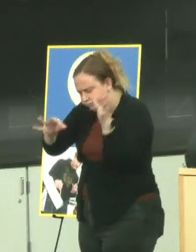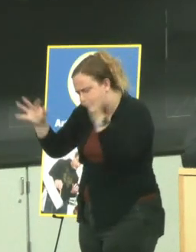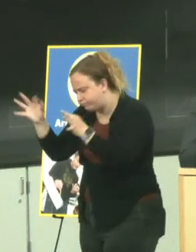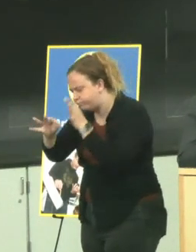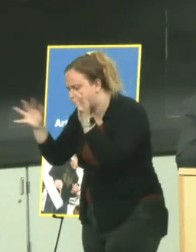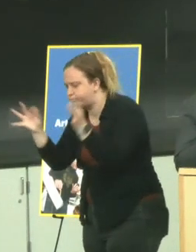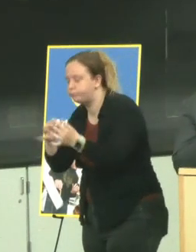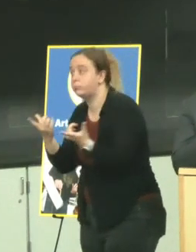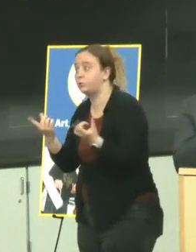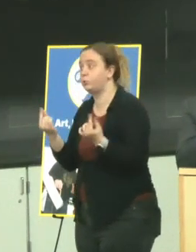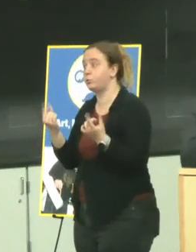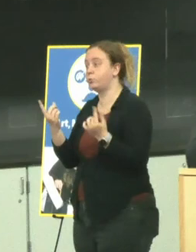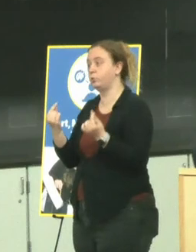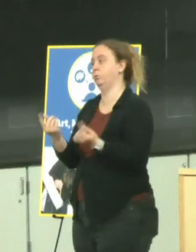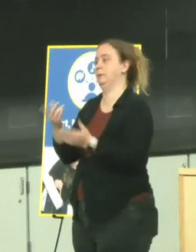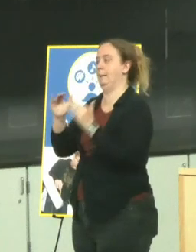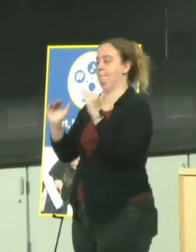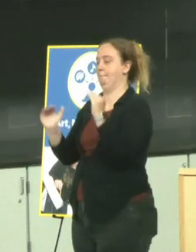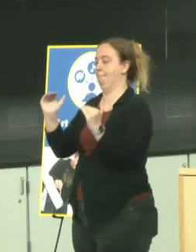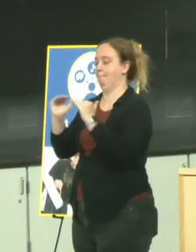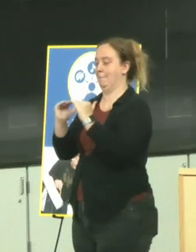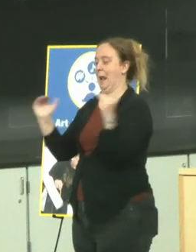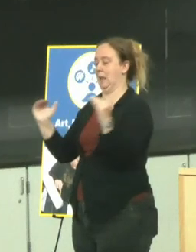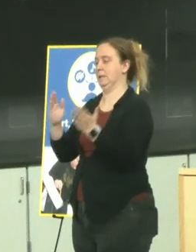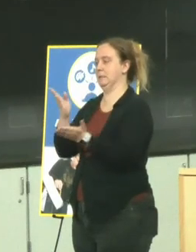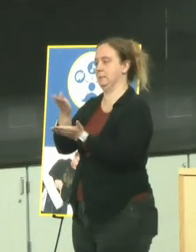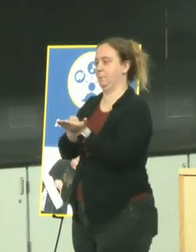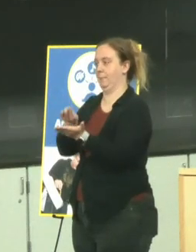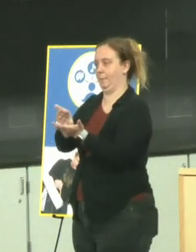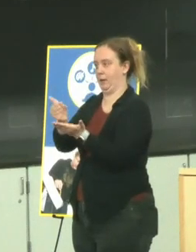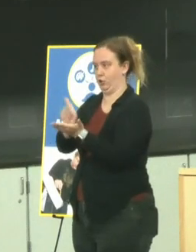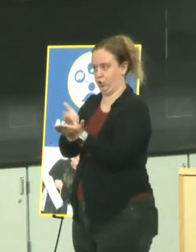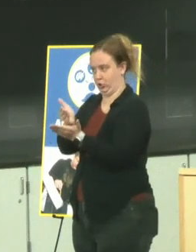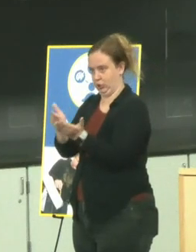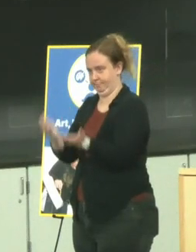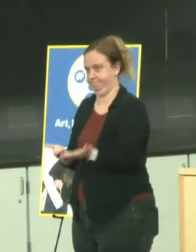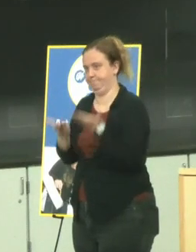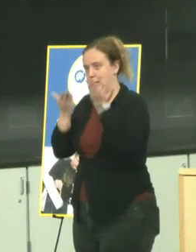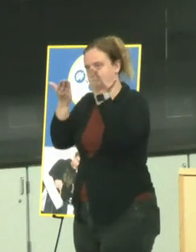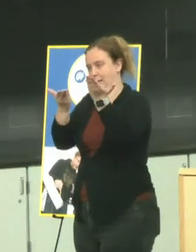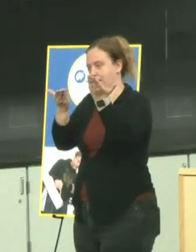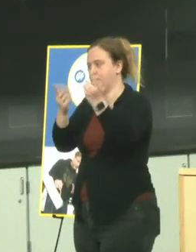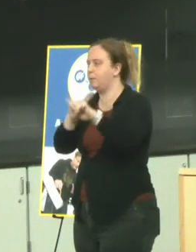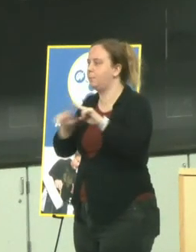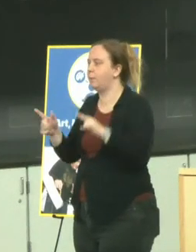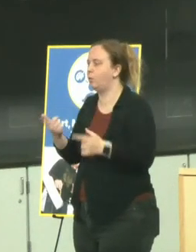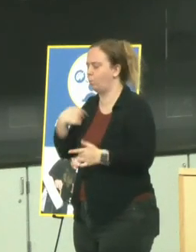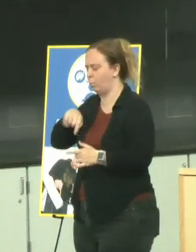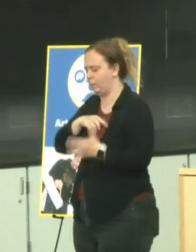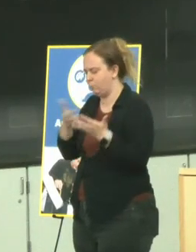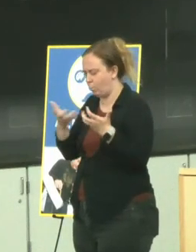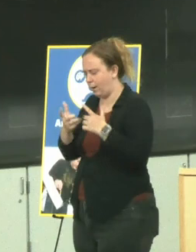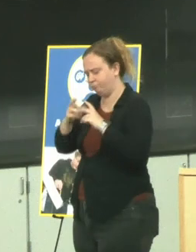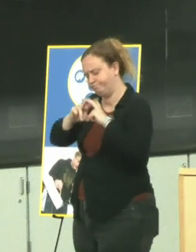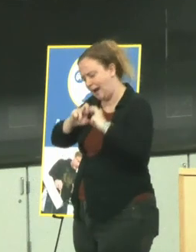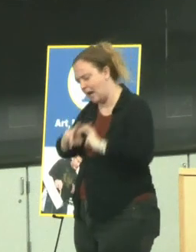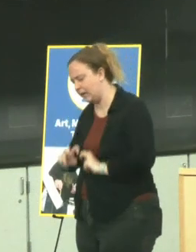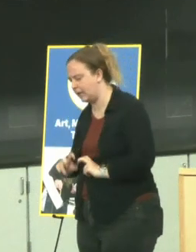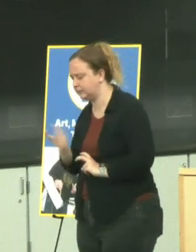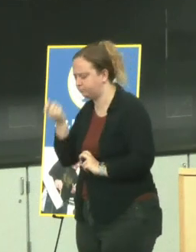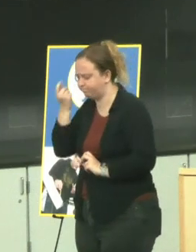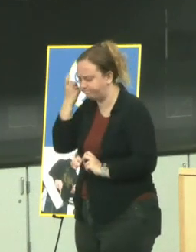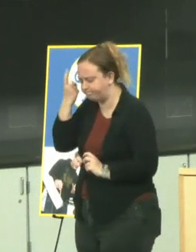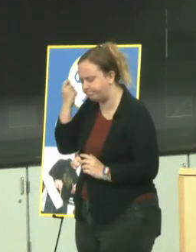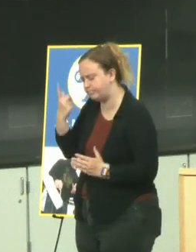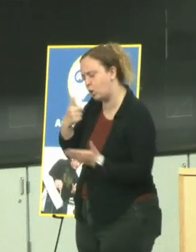budget. During this process, we started to ask community, what is important to you? What would a well-resourced school look like?